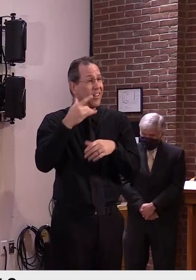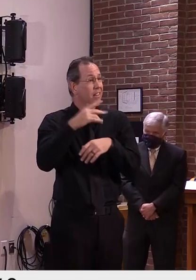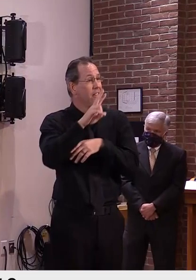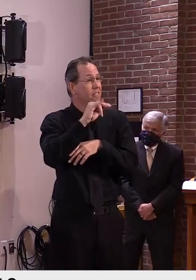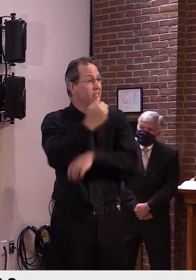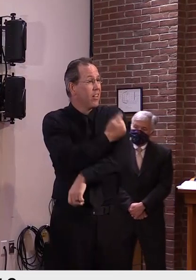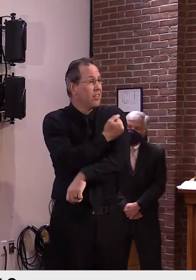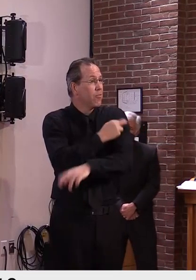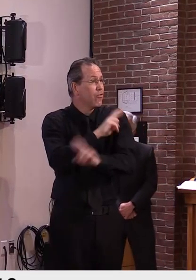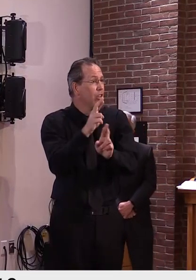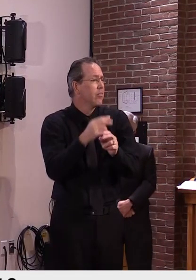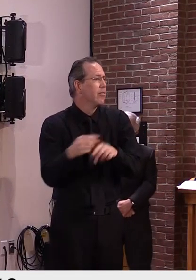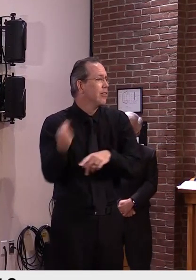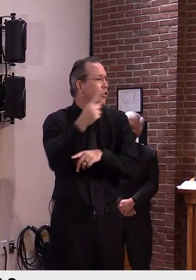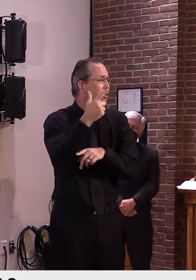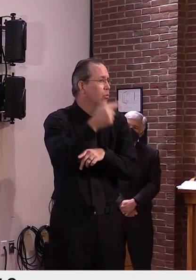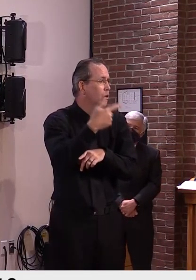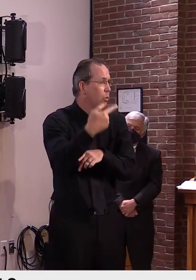chunk of the population